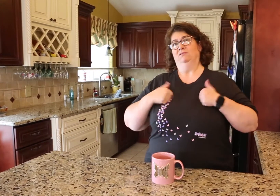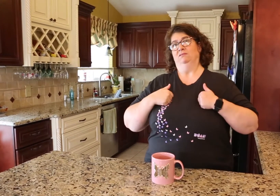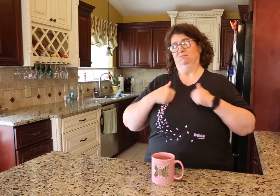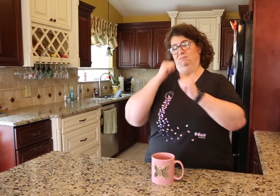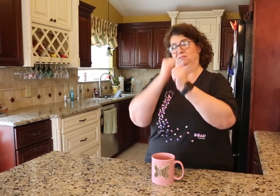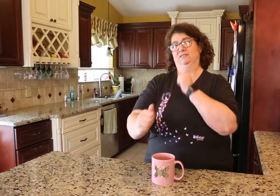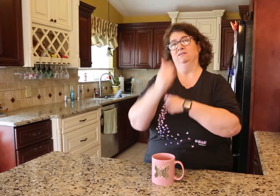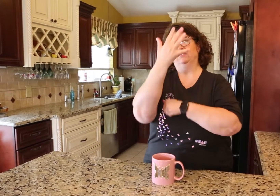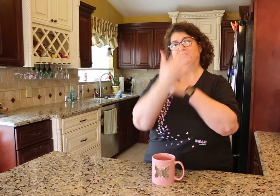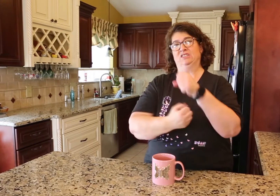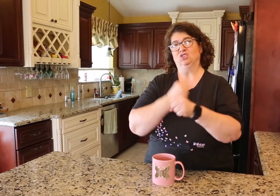live past 5 years.